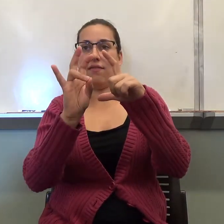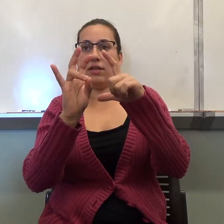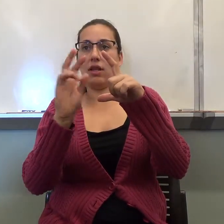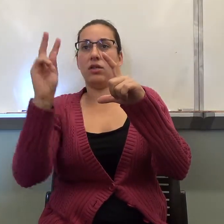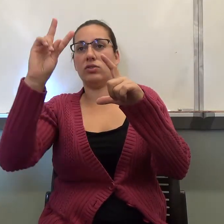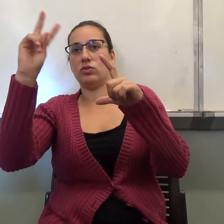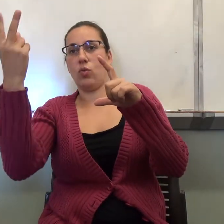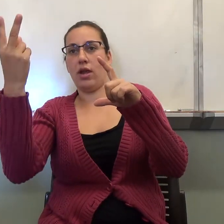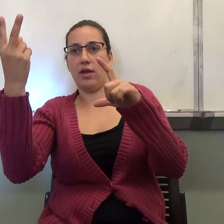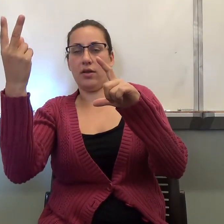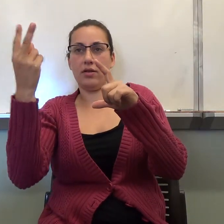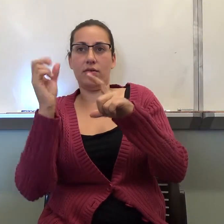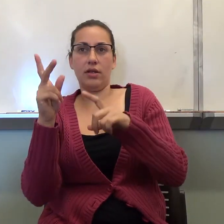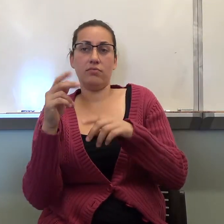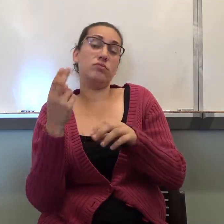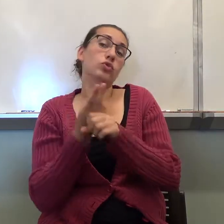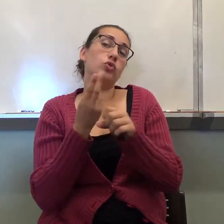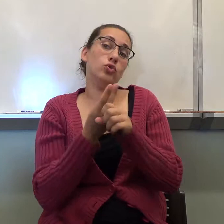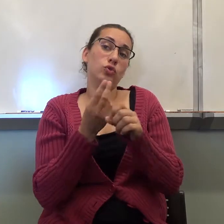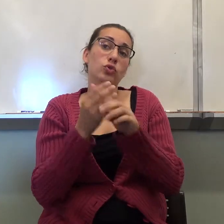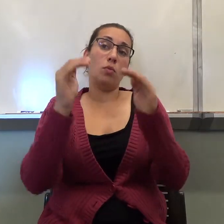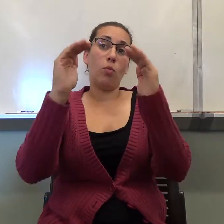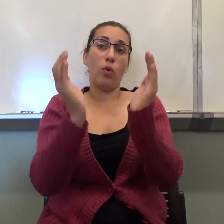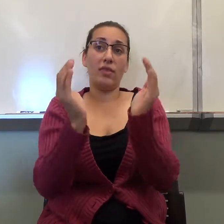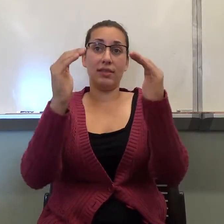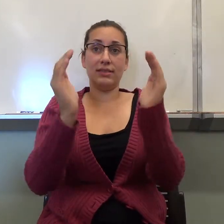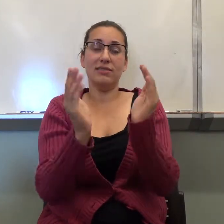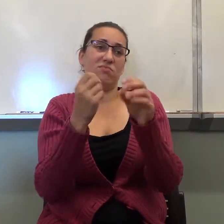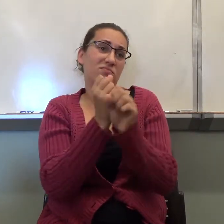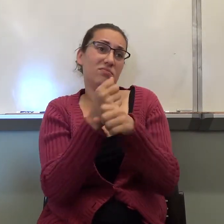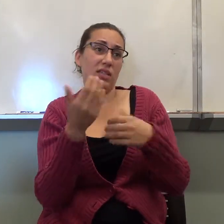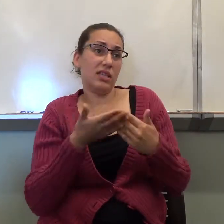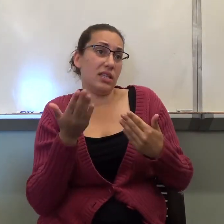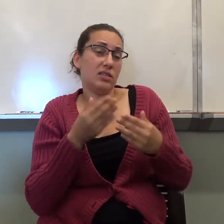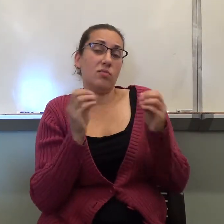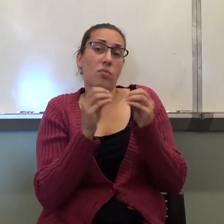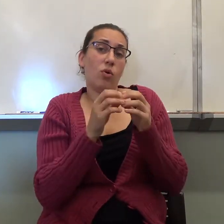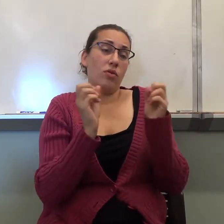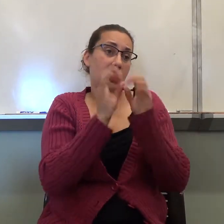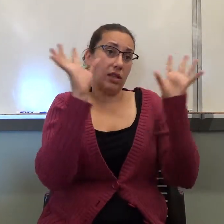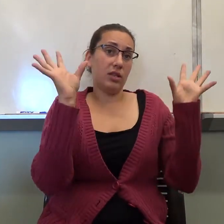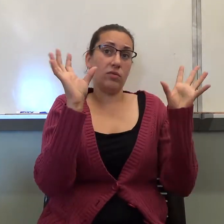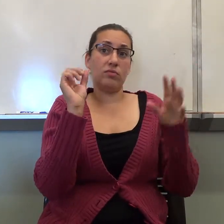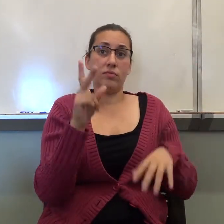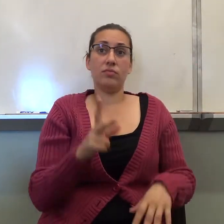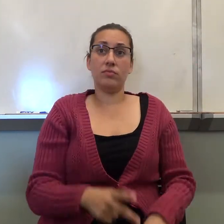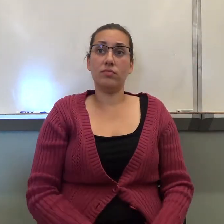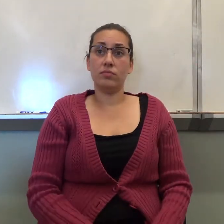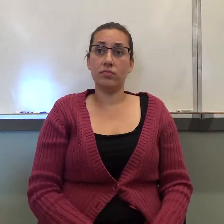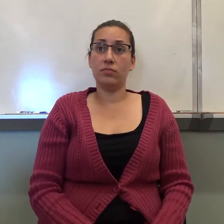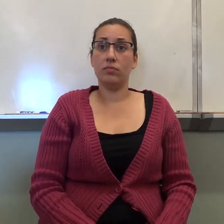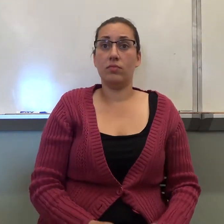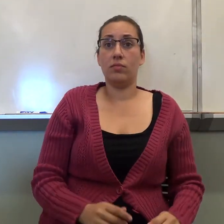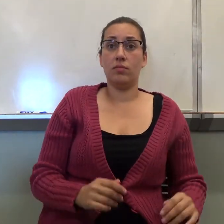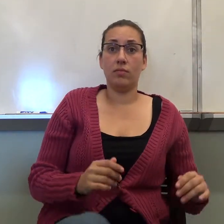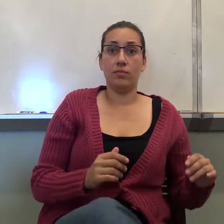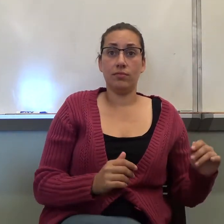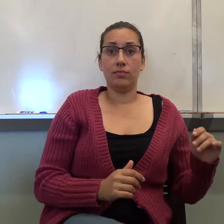Once again, I would put parentheses in there. It just makes things a heck of a lot clearer. So this becomes the opposite of 7